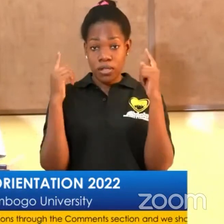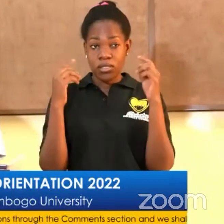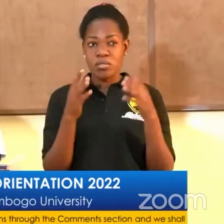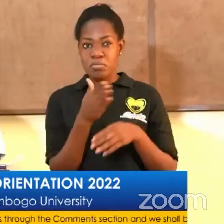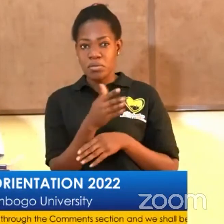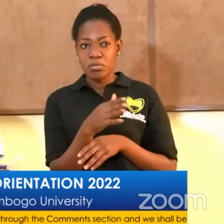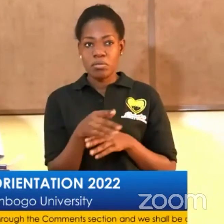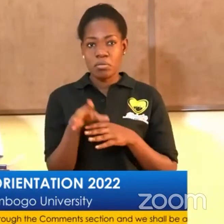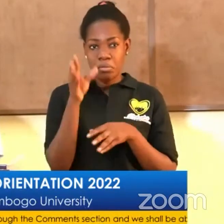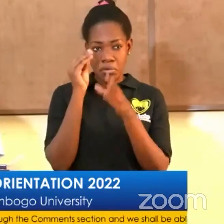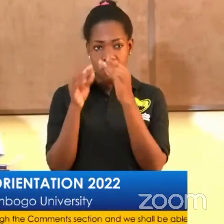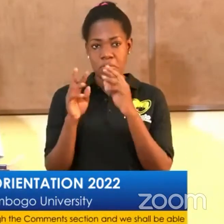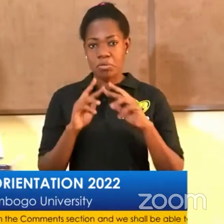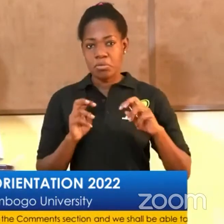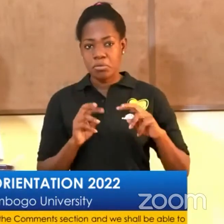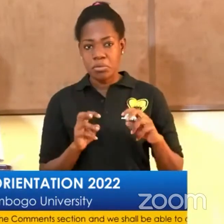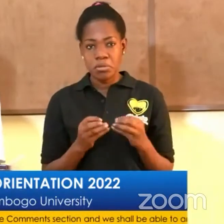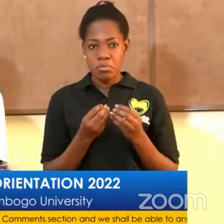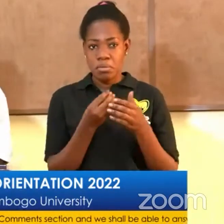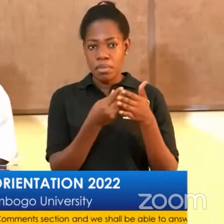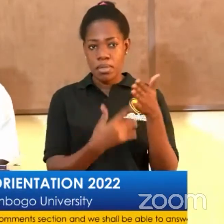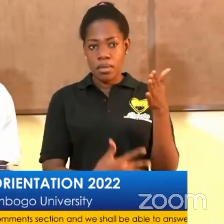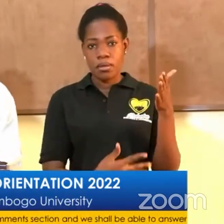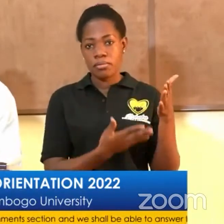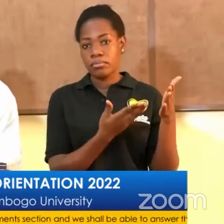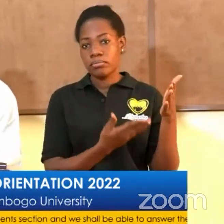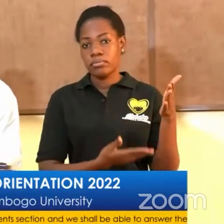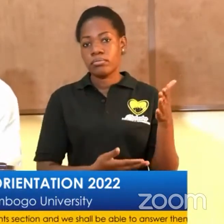Education, research, name it.